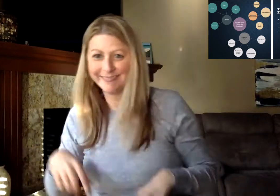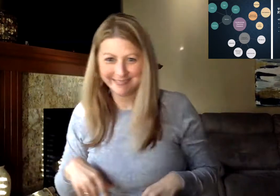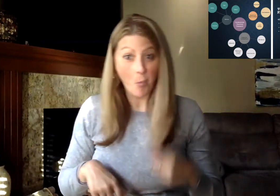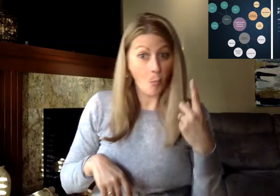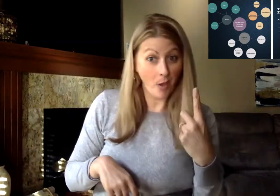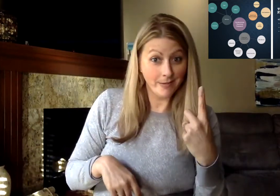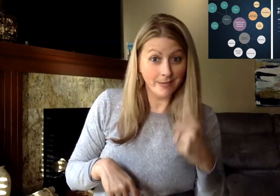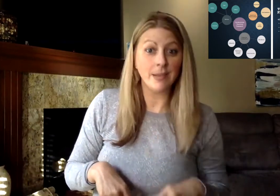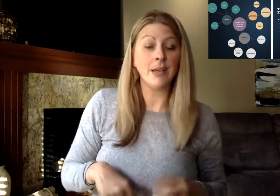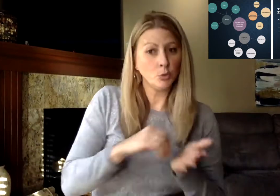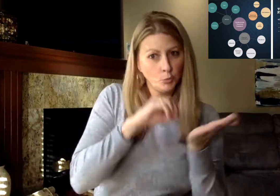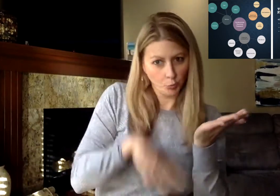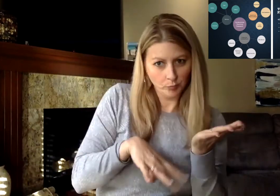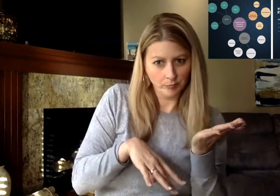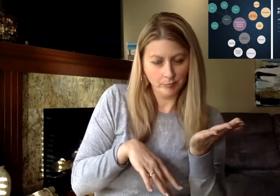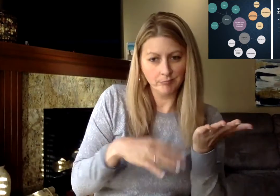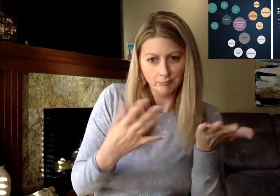glasses. The first one is the student.